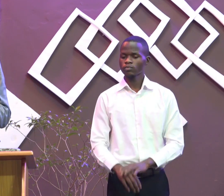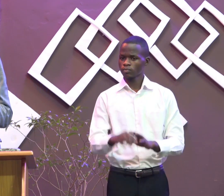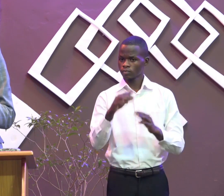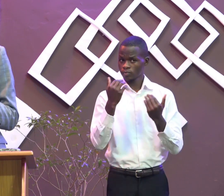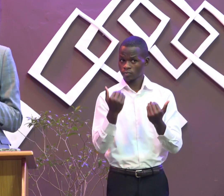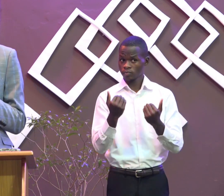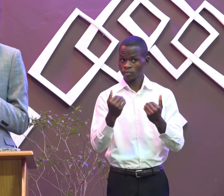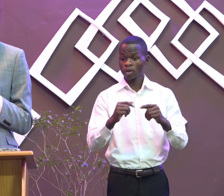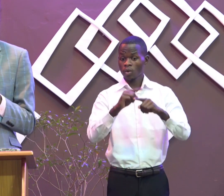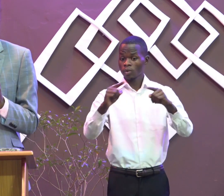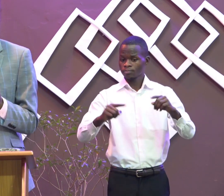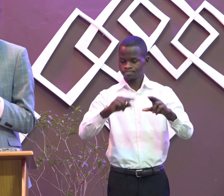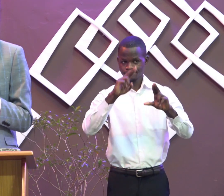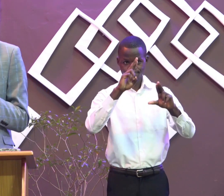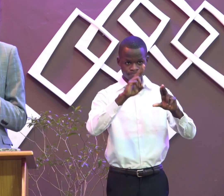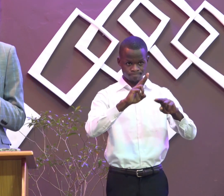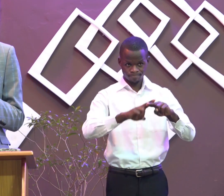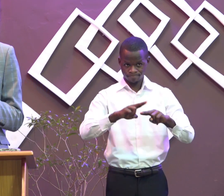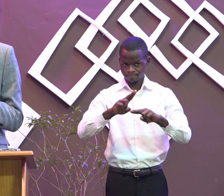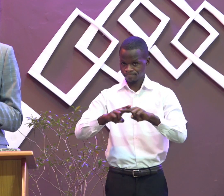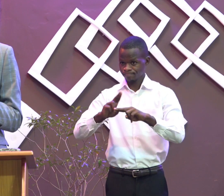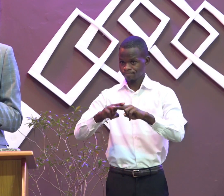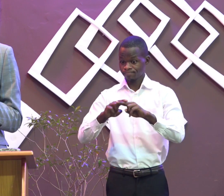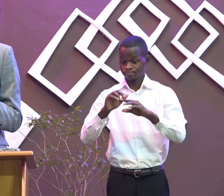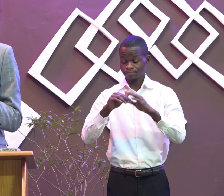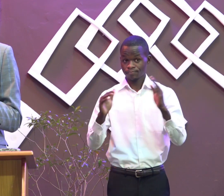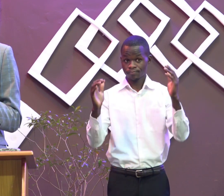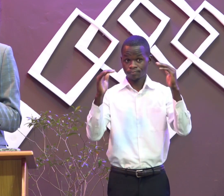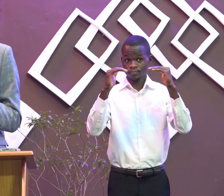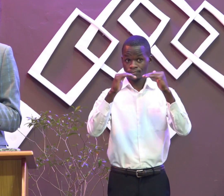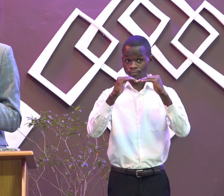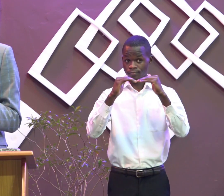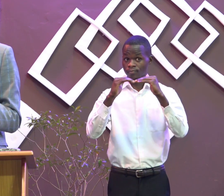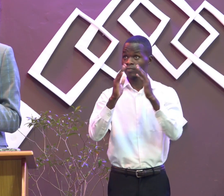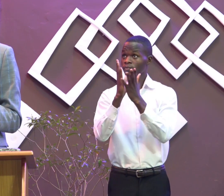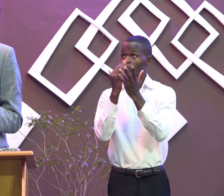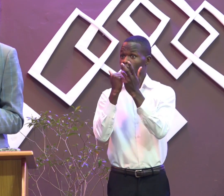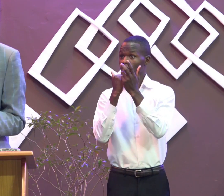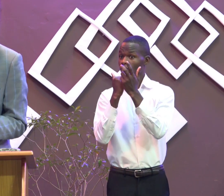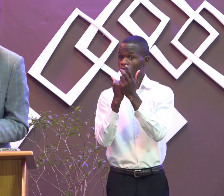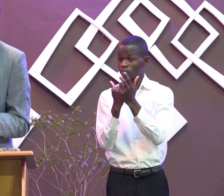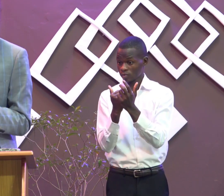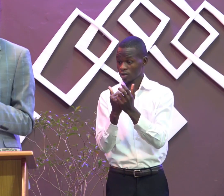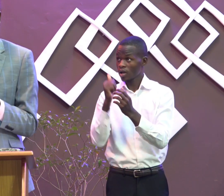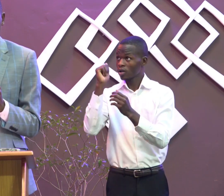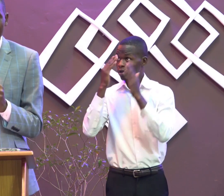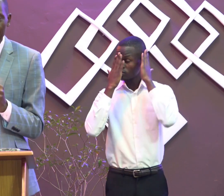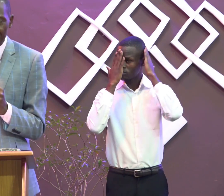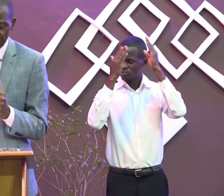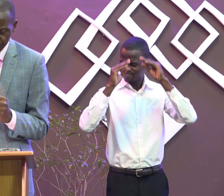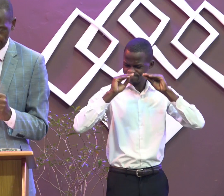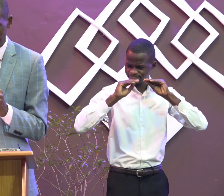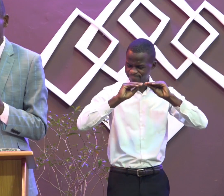wansi ngabaweereza agenda atulondamu n'atula wansi n'atusomesa emyaka gye tusimanyi yatusomesa